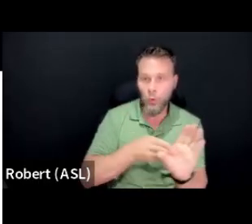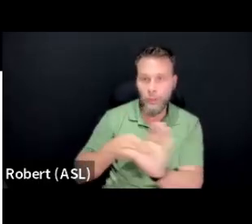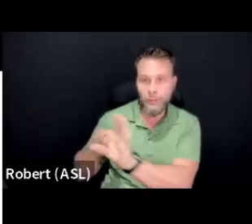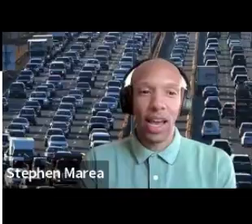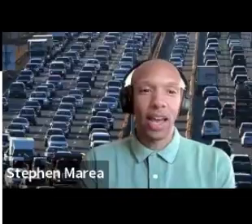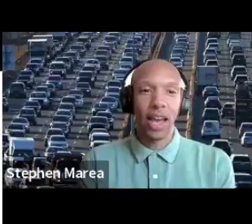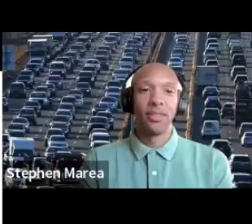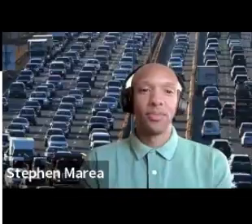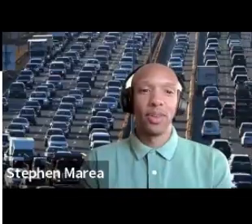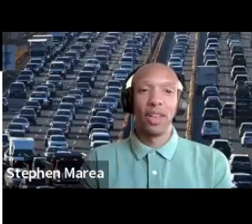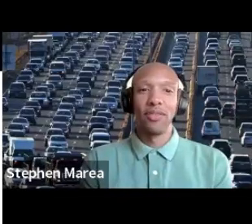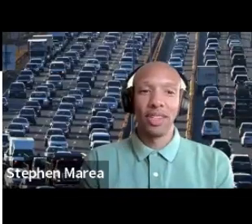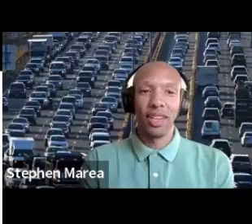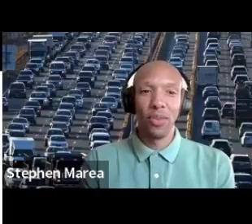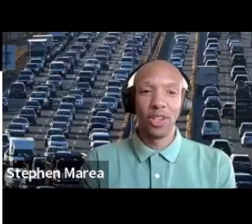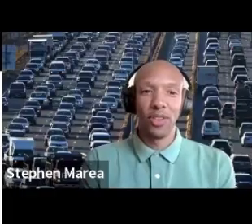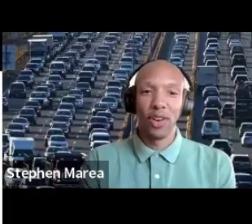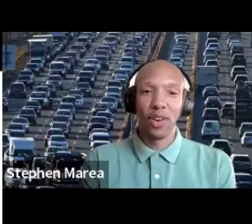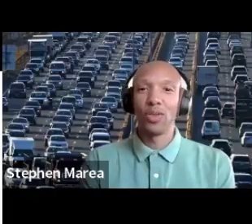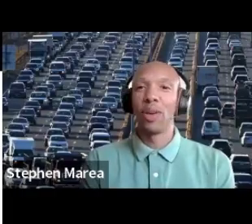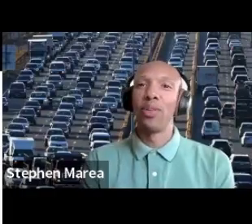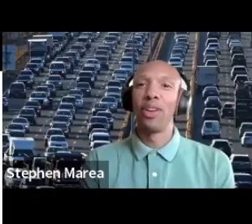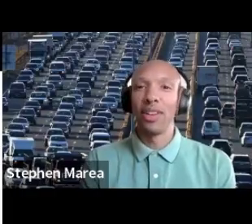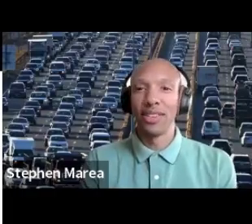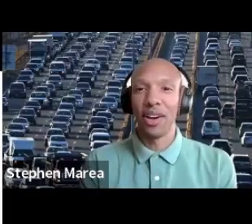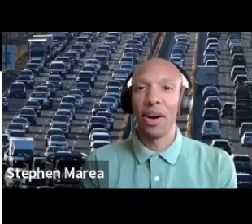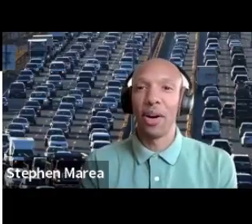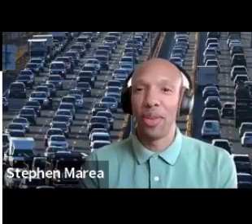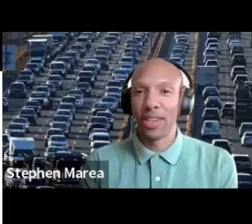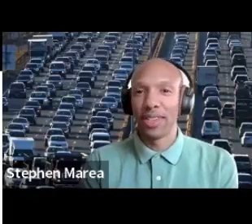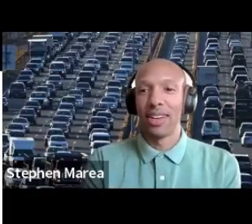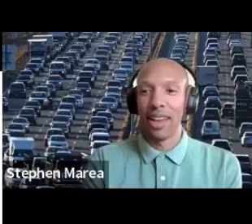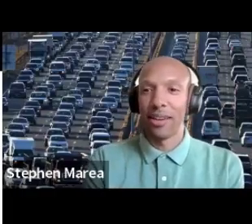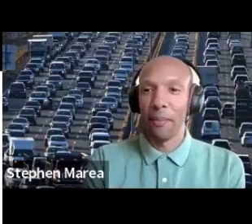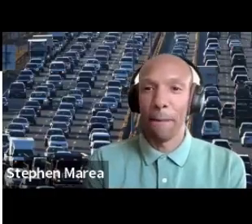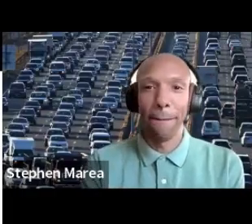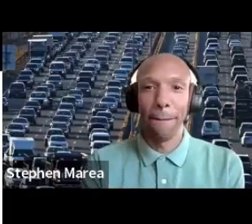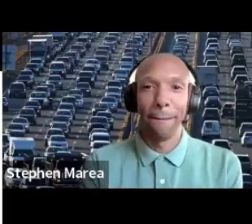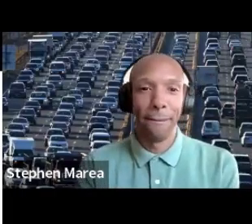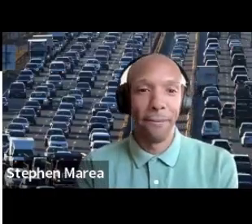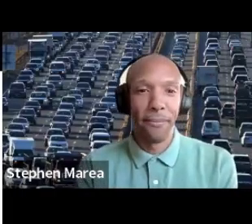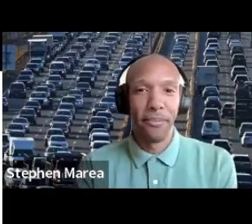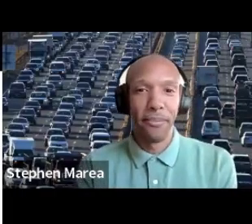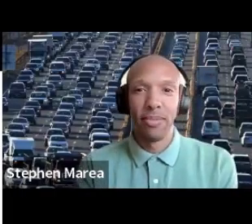child's school in the chat. We'd love to see which of our school communities are present tonight.